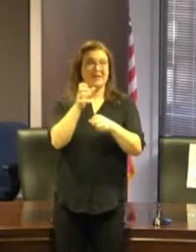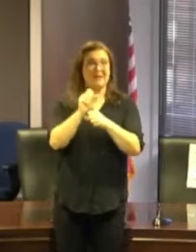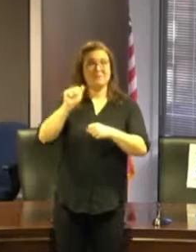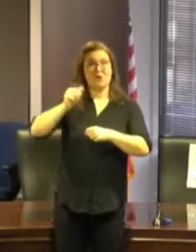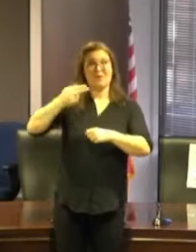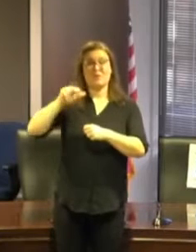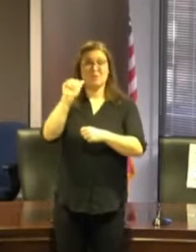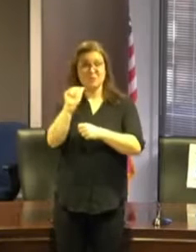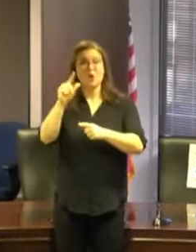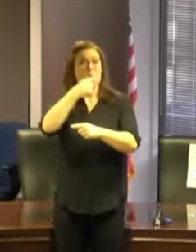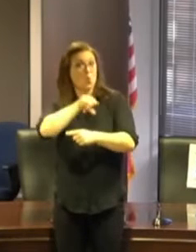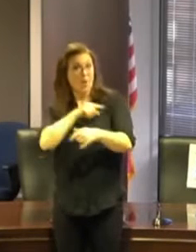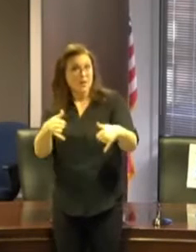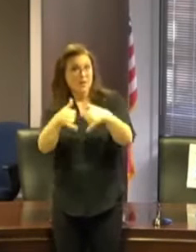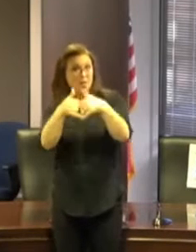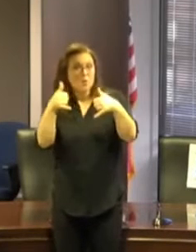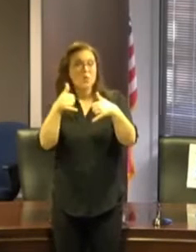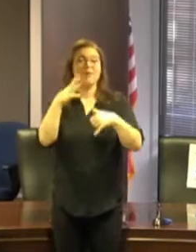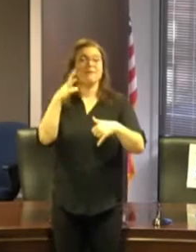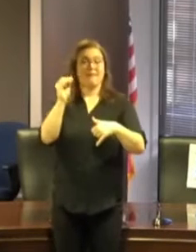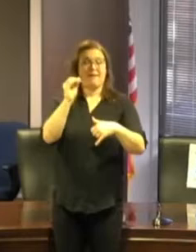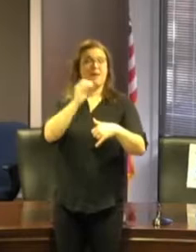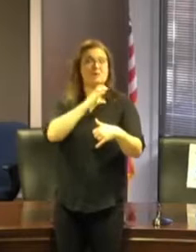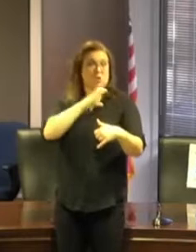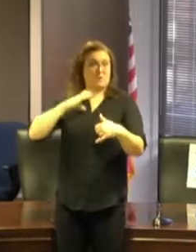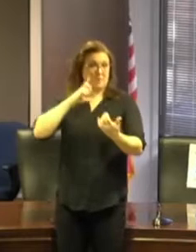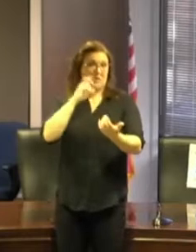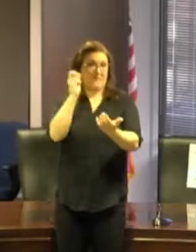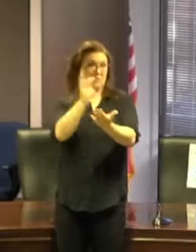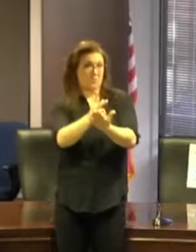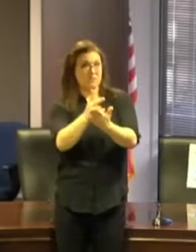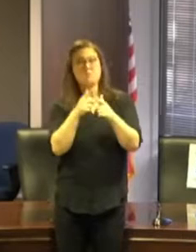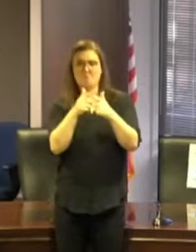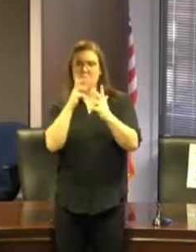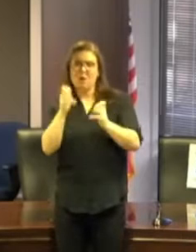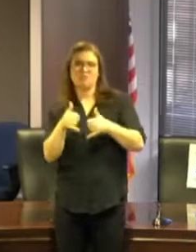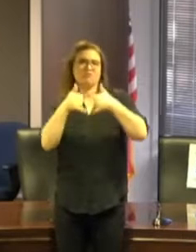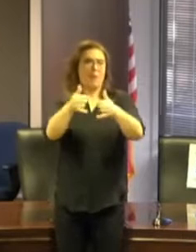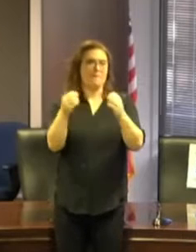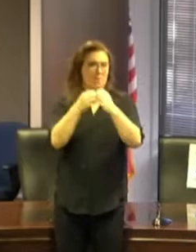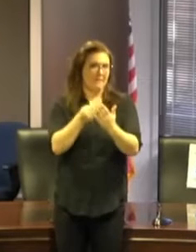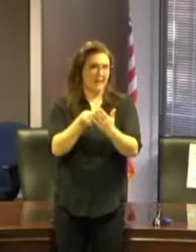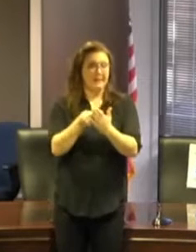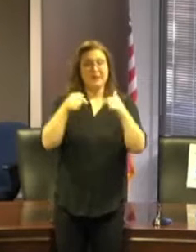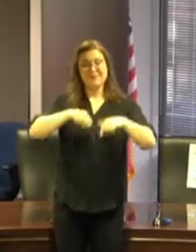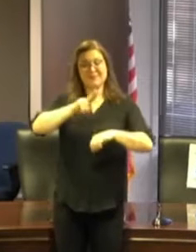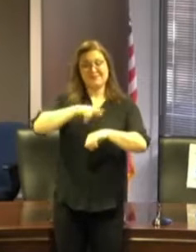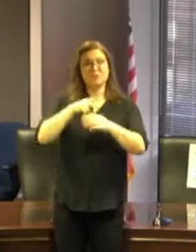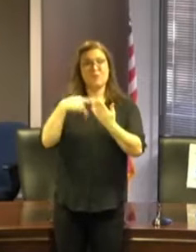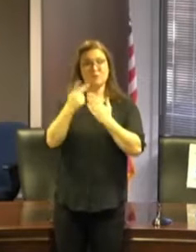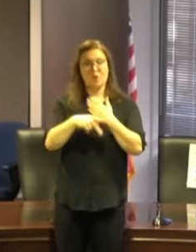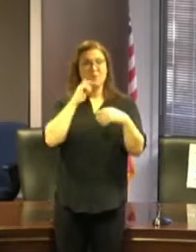Award and our Joint Commission accreditation. These national programs provide nursing homes with a